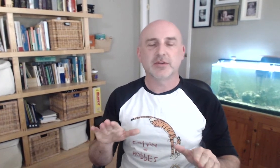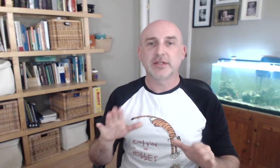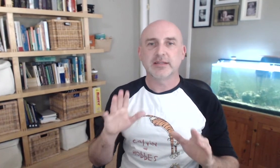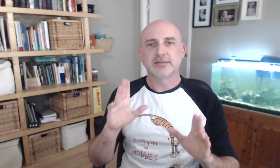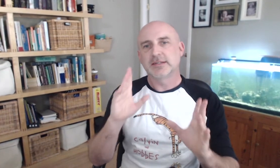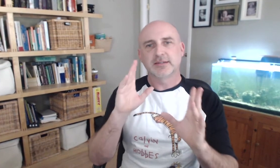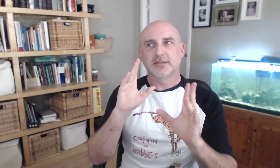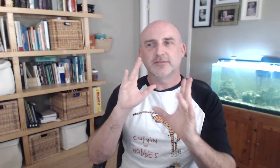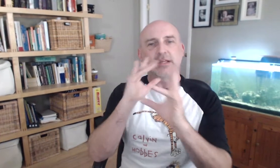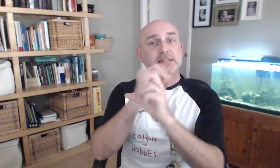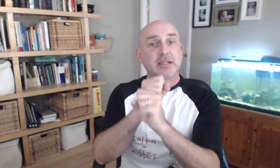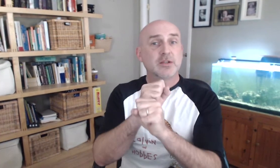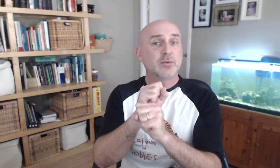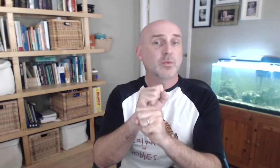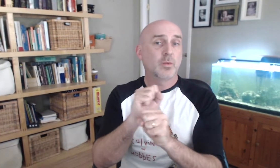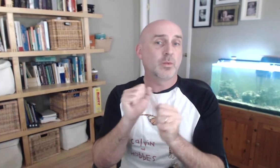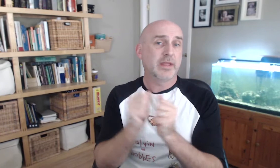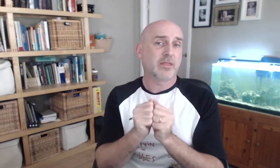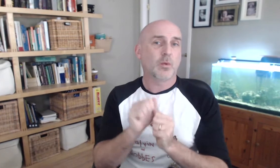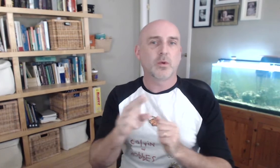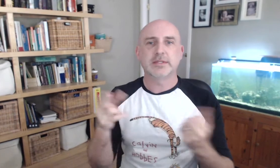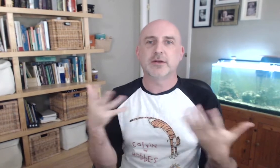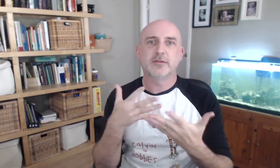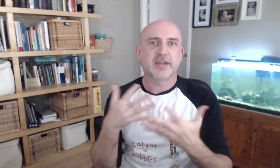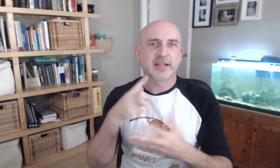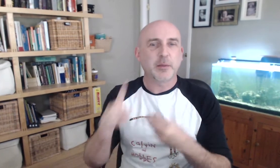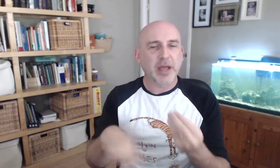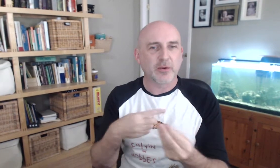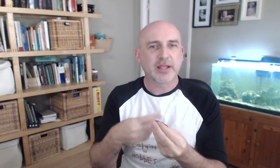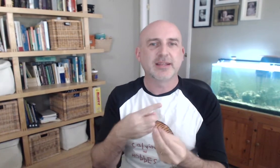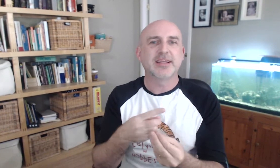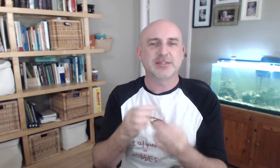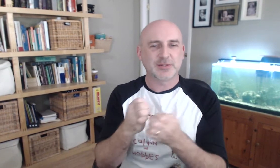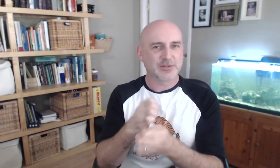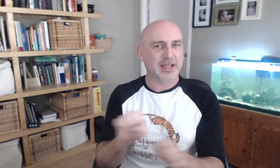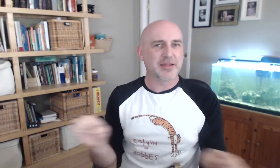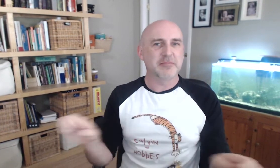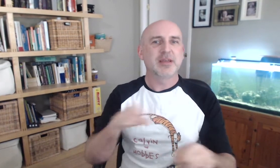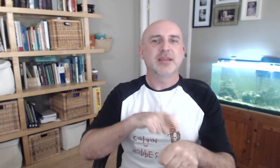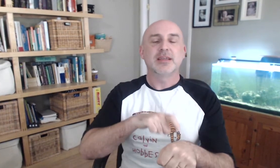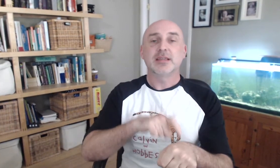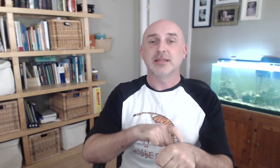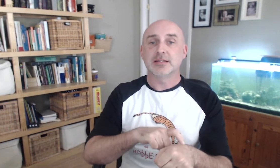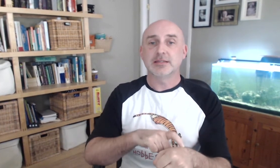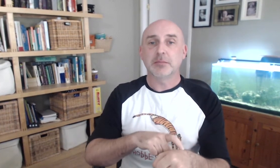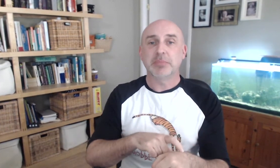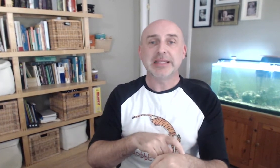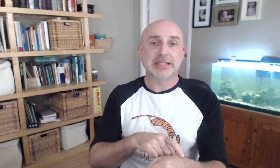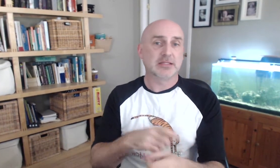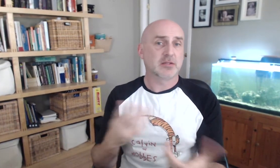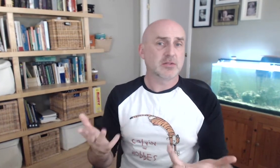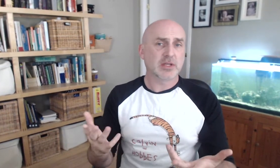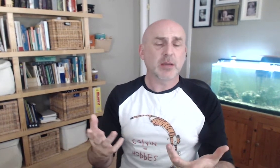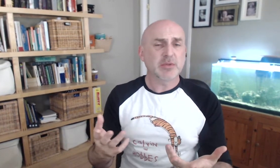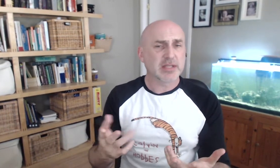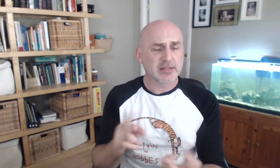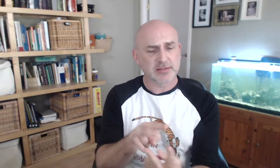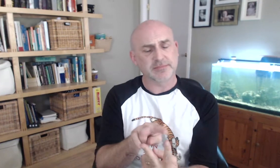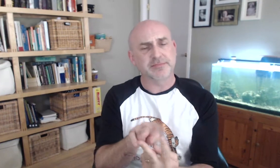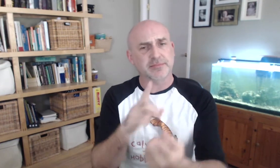very fascinated with or terrified about at Easter time is bunny. So there's a couple signs, a